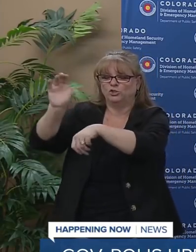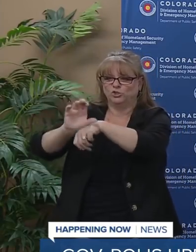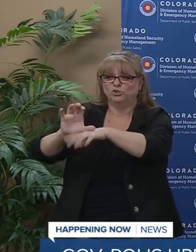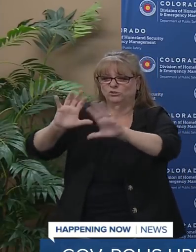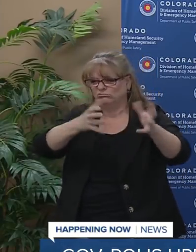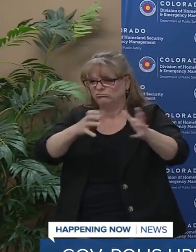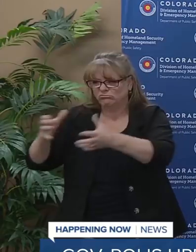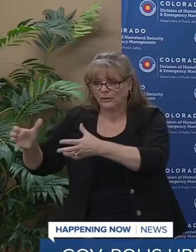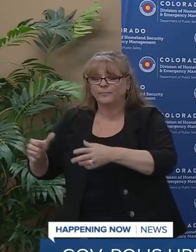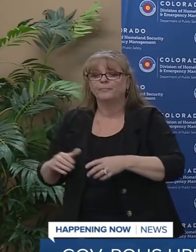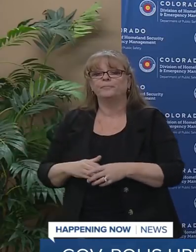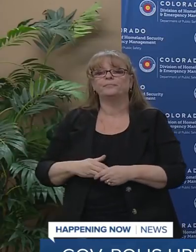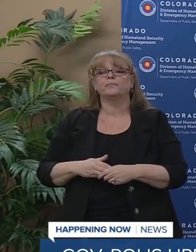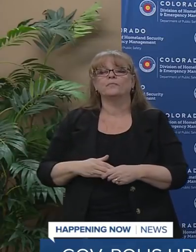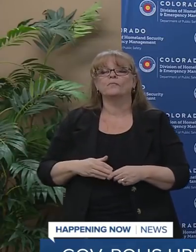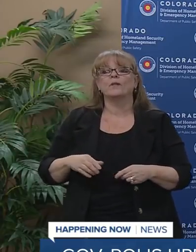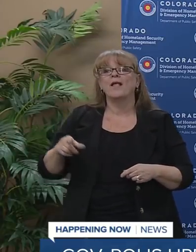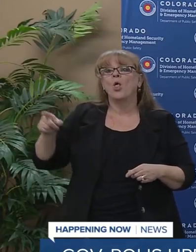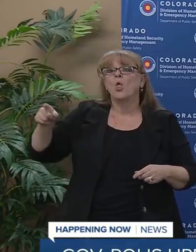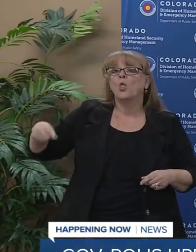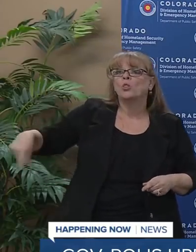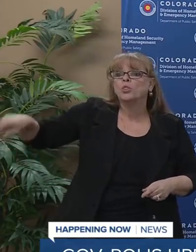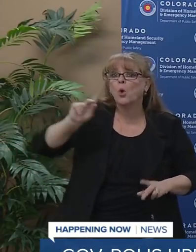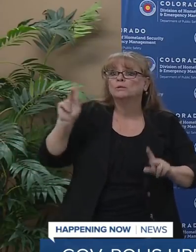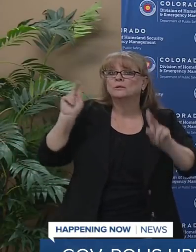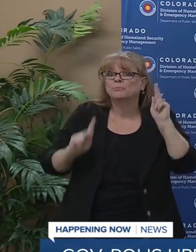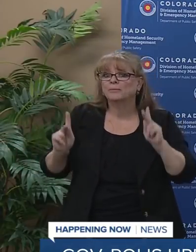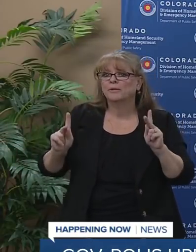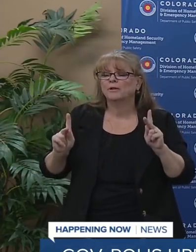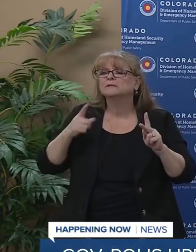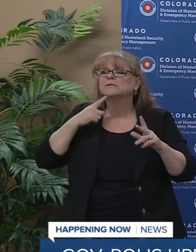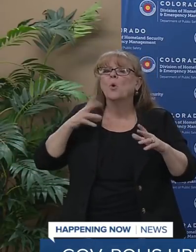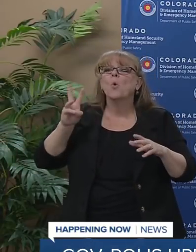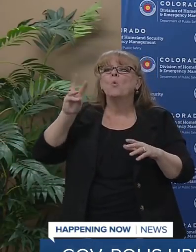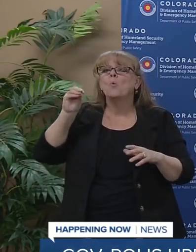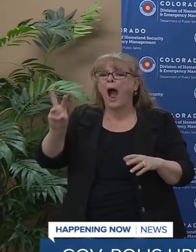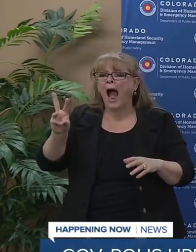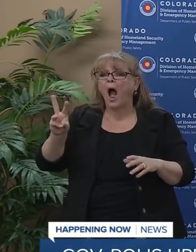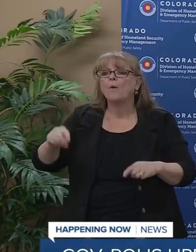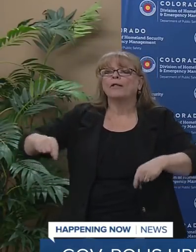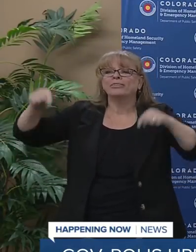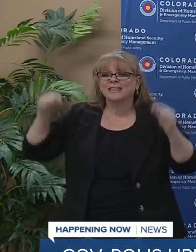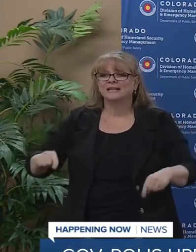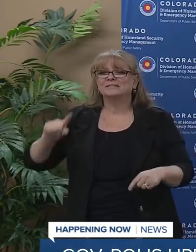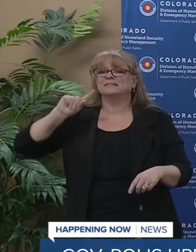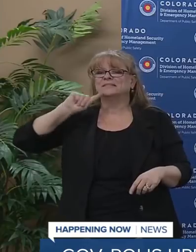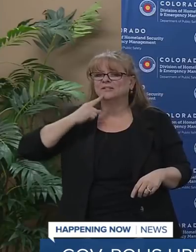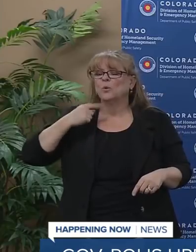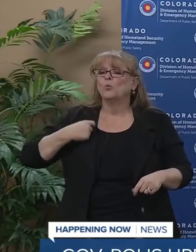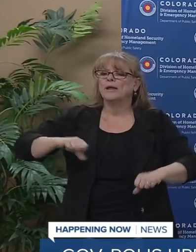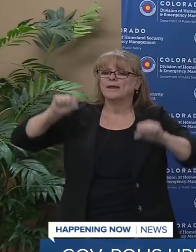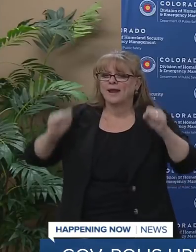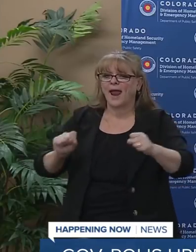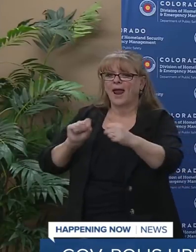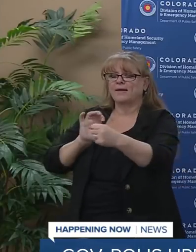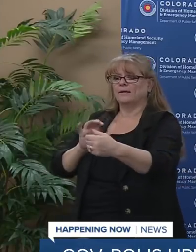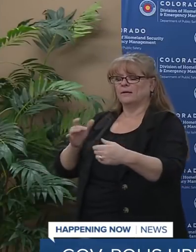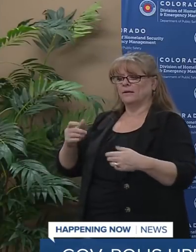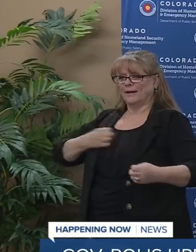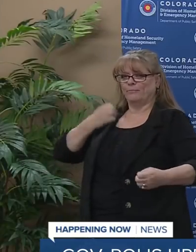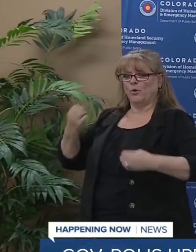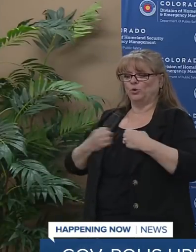ever before. And they're rising to the challenge of bringing people together emotionally and spiritually without bringing